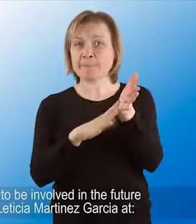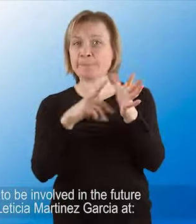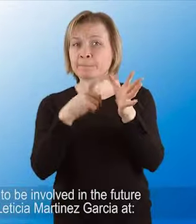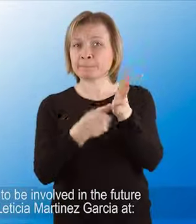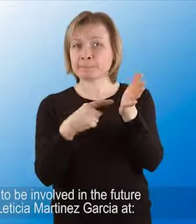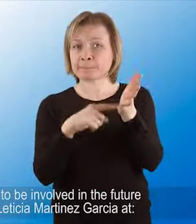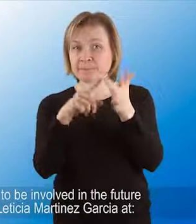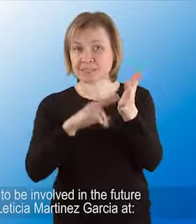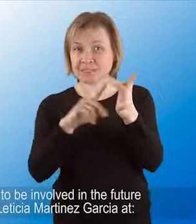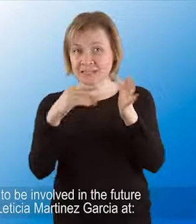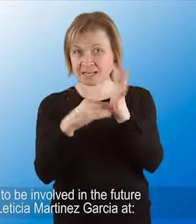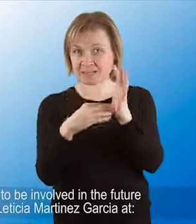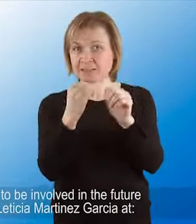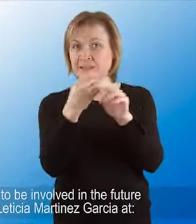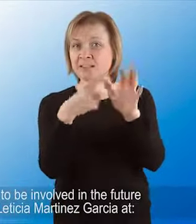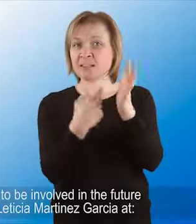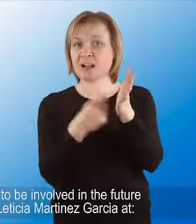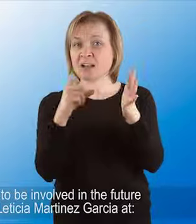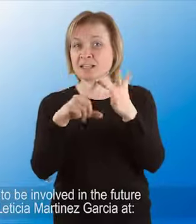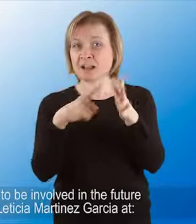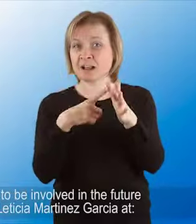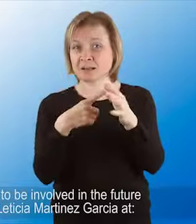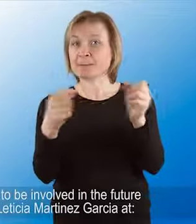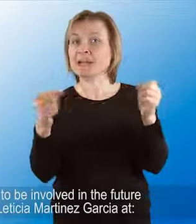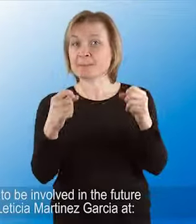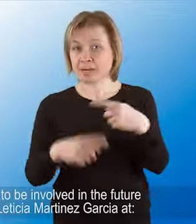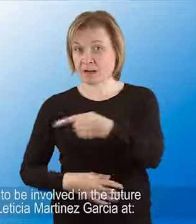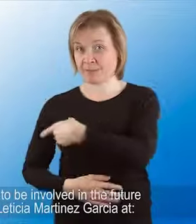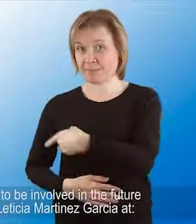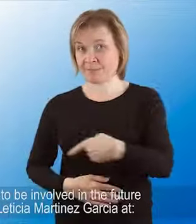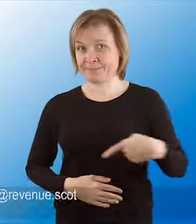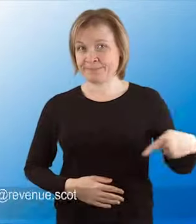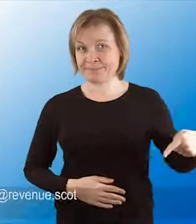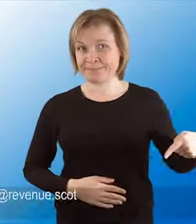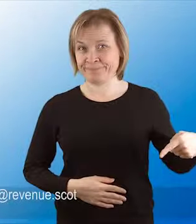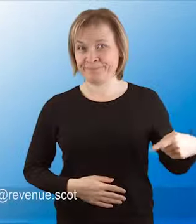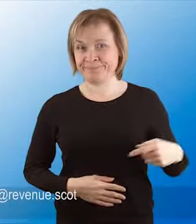Garcia at bsl@revenuescotland.gsi.gov.uk.